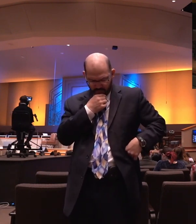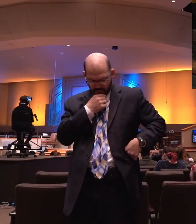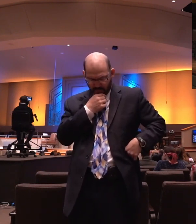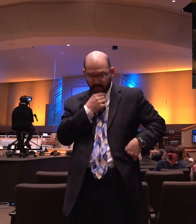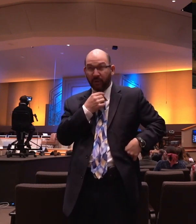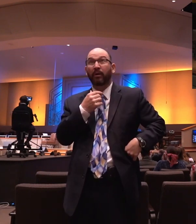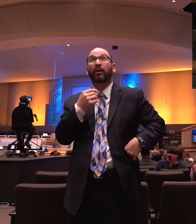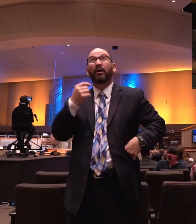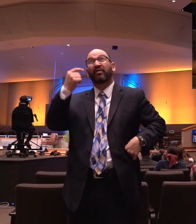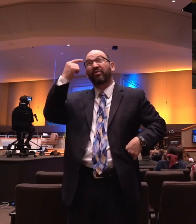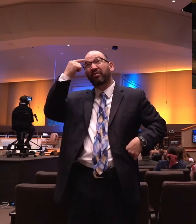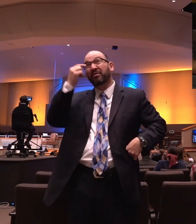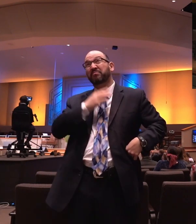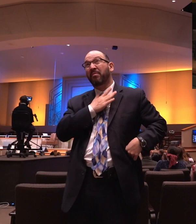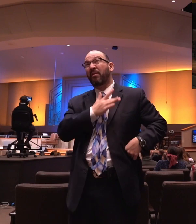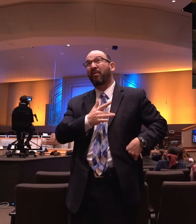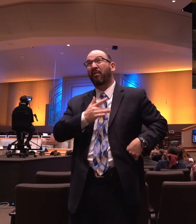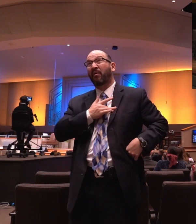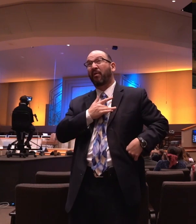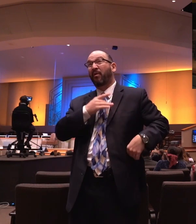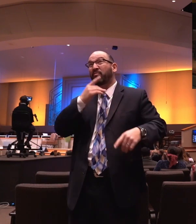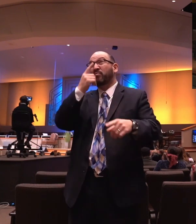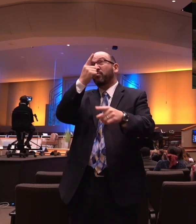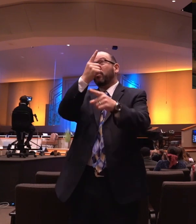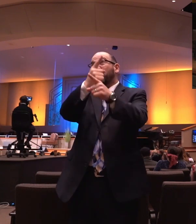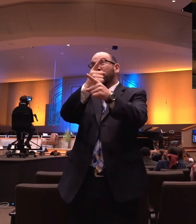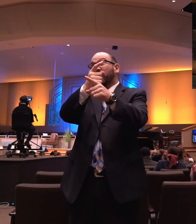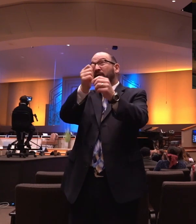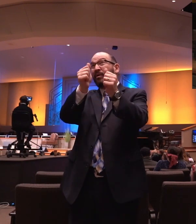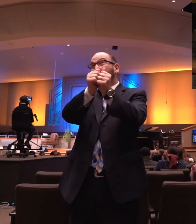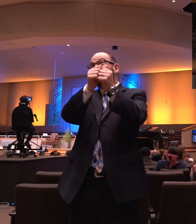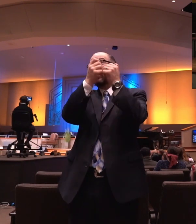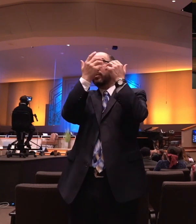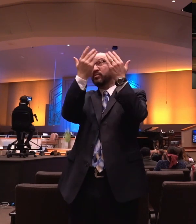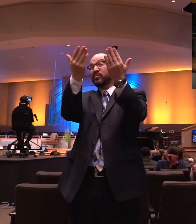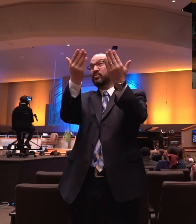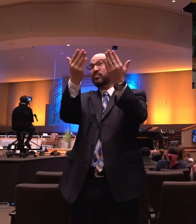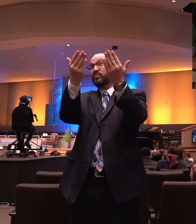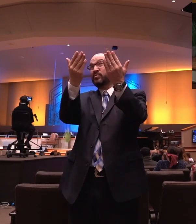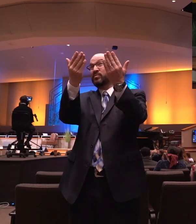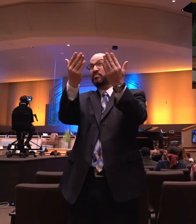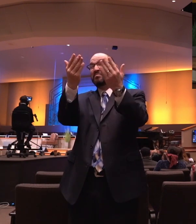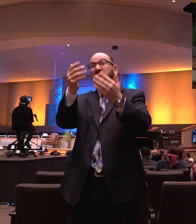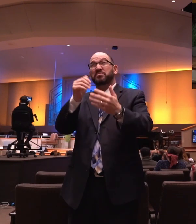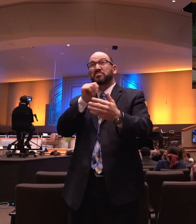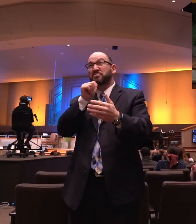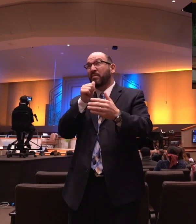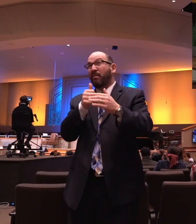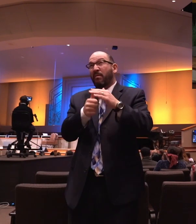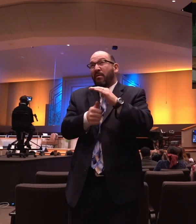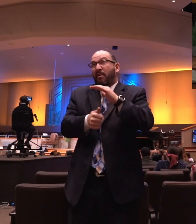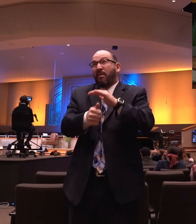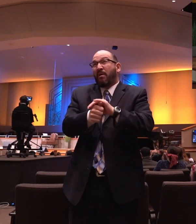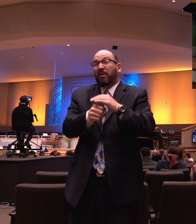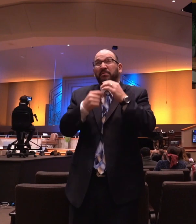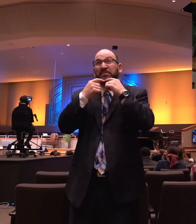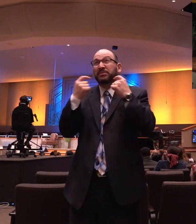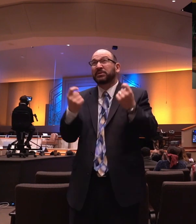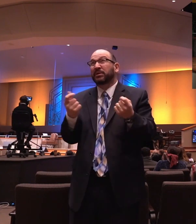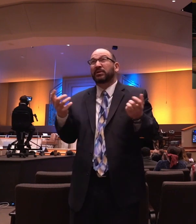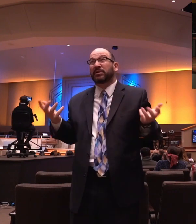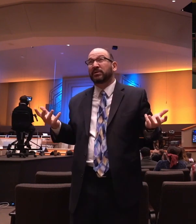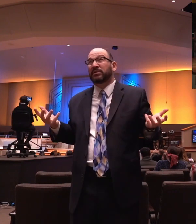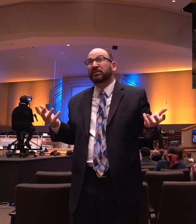I think my heart's right with the Lord. I don't know of anything that would keep this from happening, so